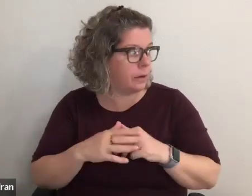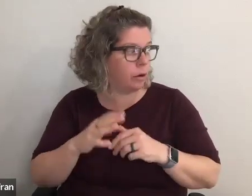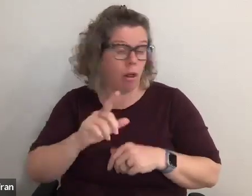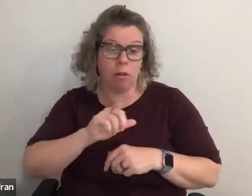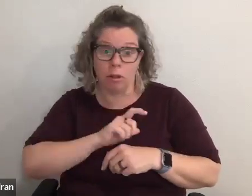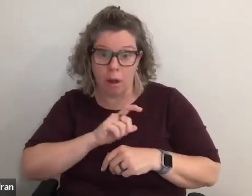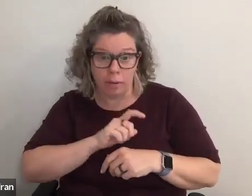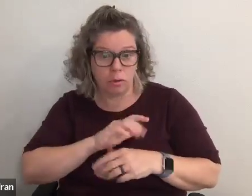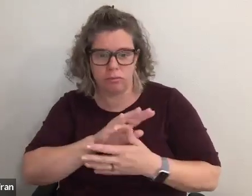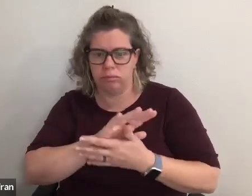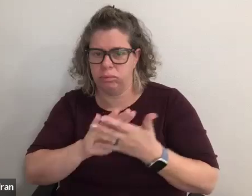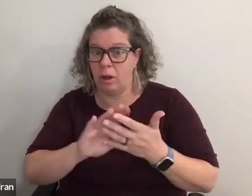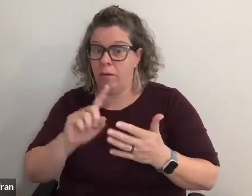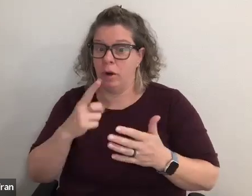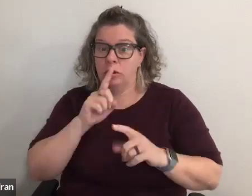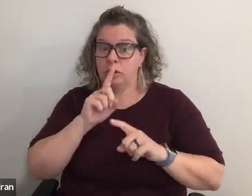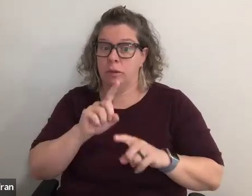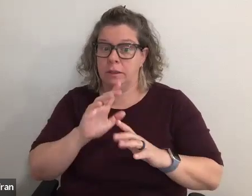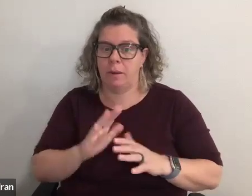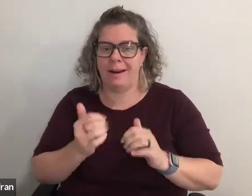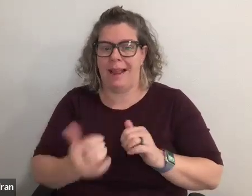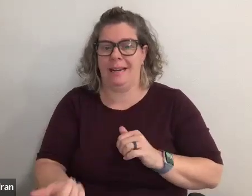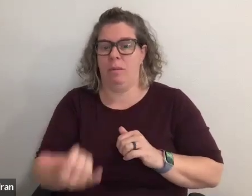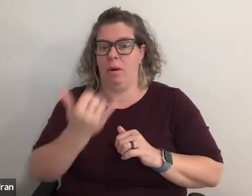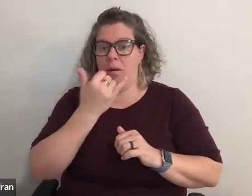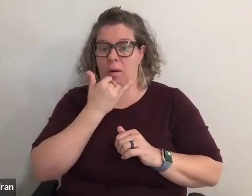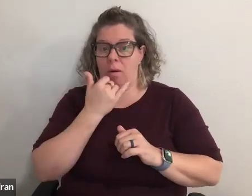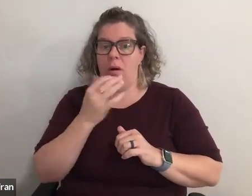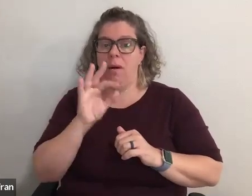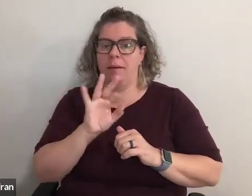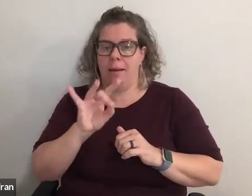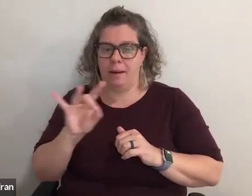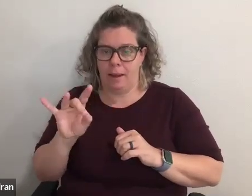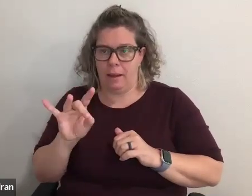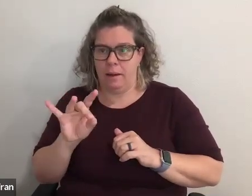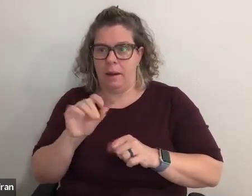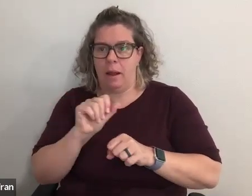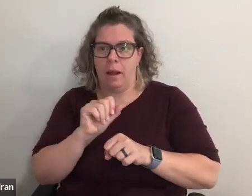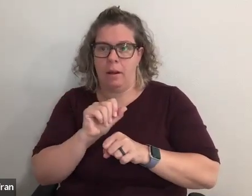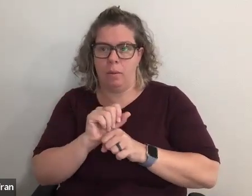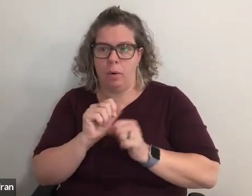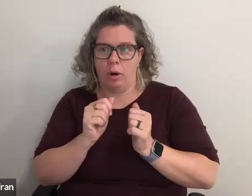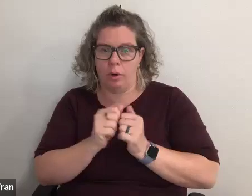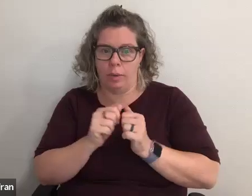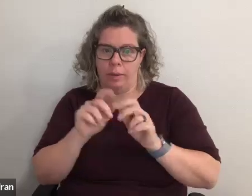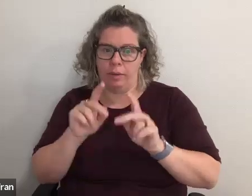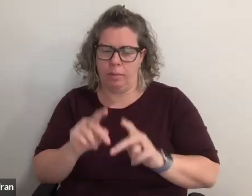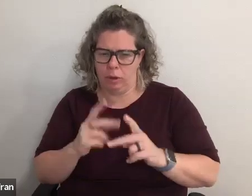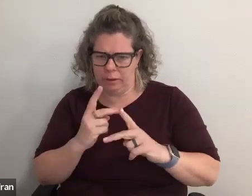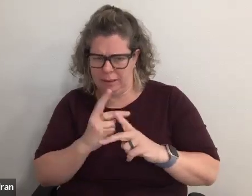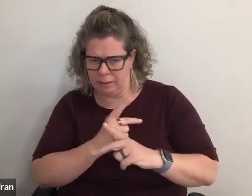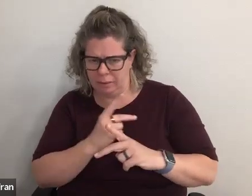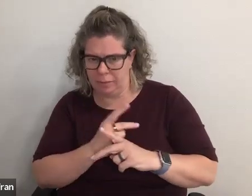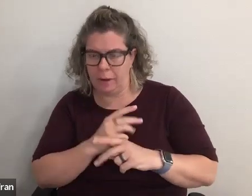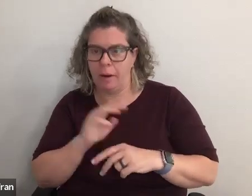law enforcement, first responders, anyone can call into 988, work with their responders over the phone to determine